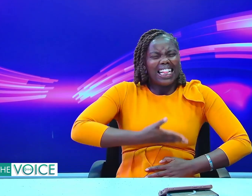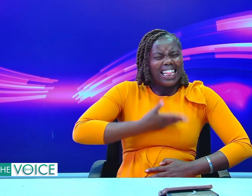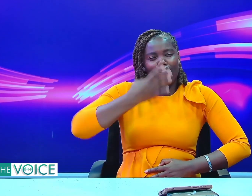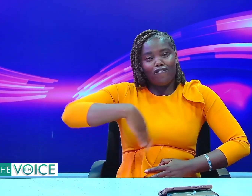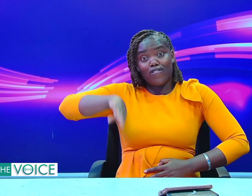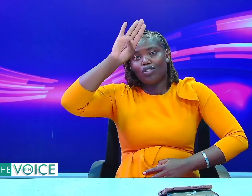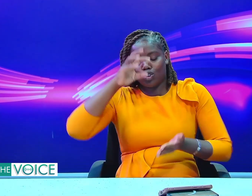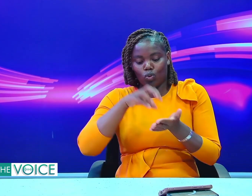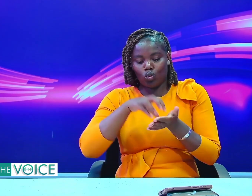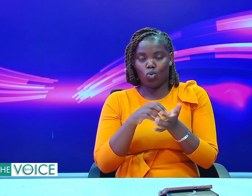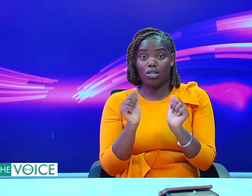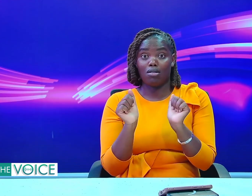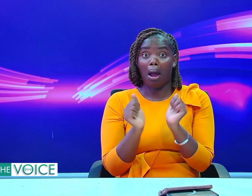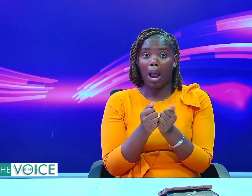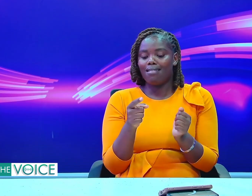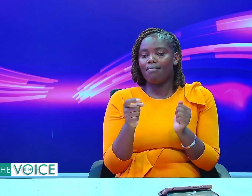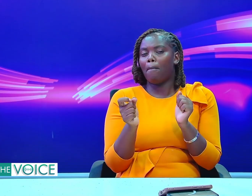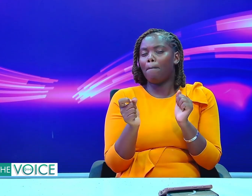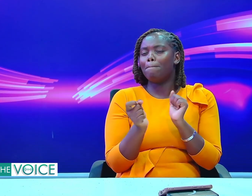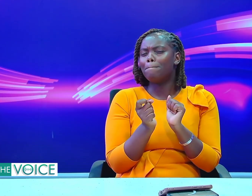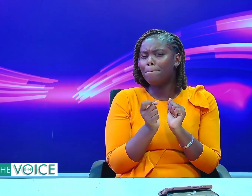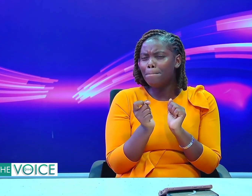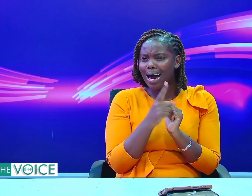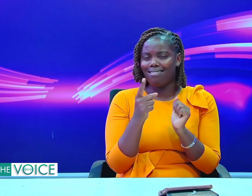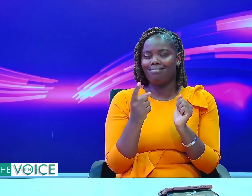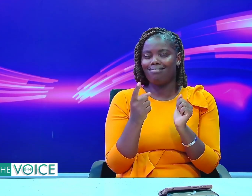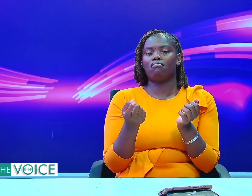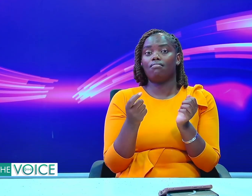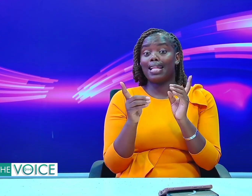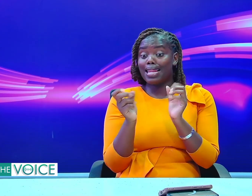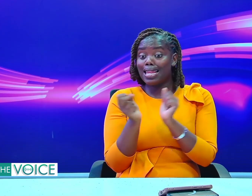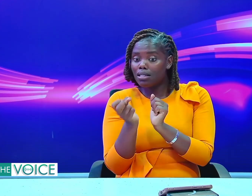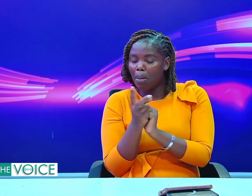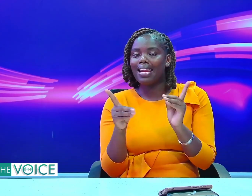that is not the case. Right now, people are disappointed. People are very angry because